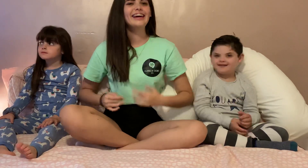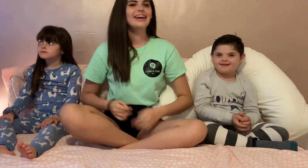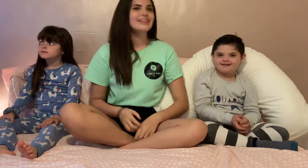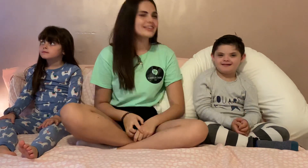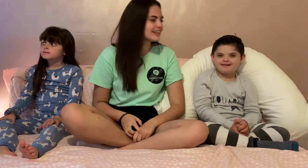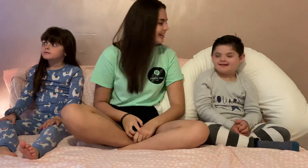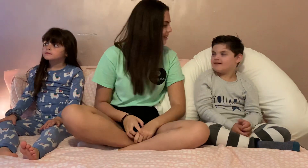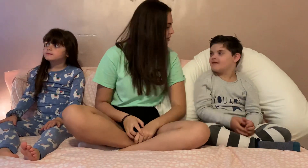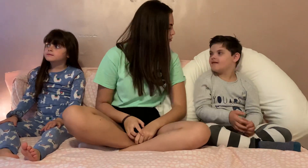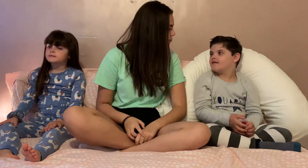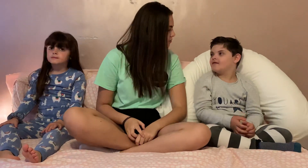Ready?